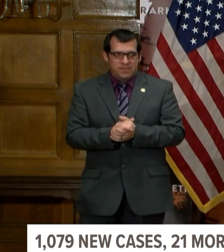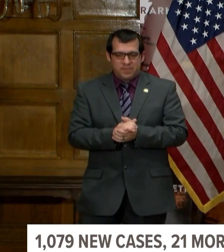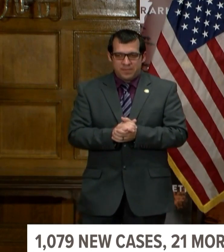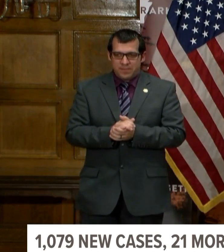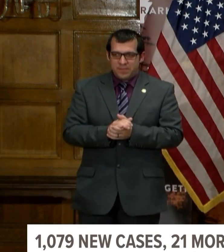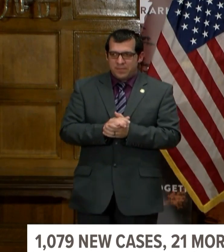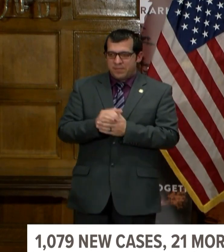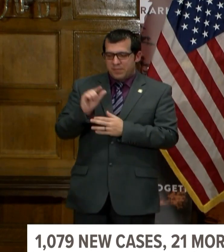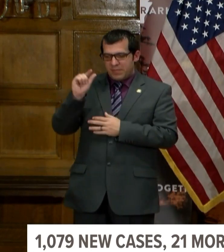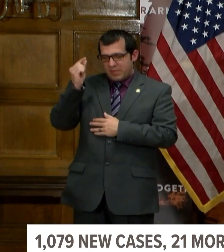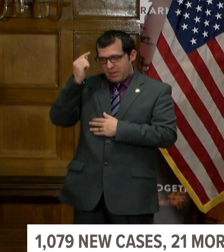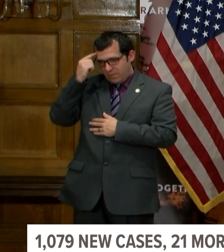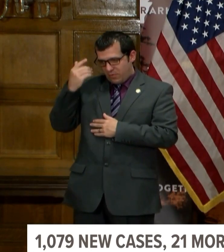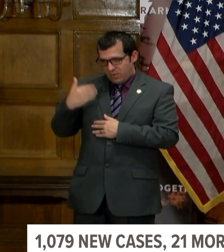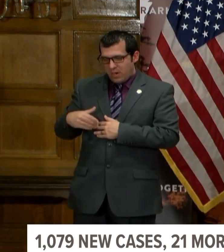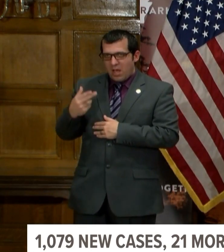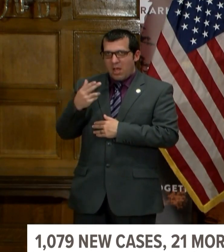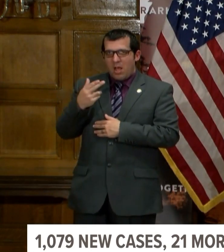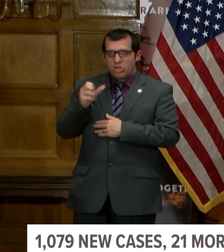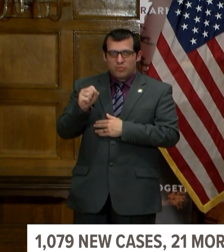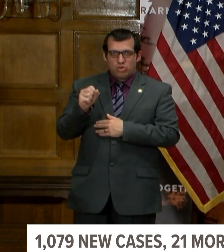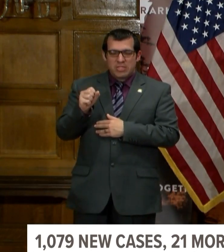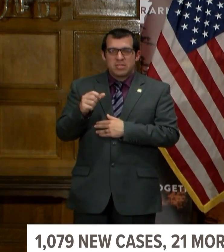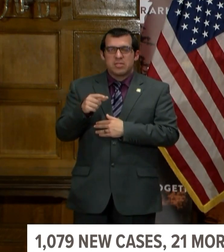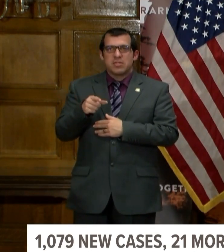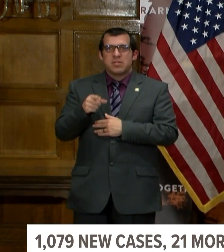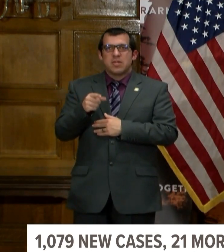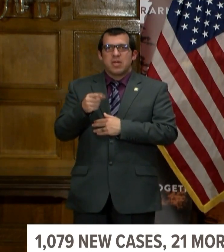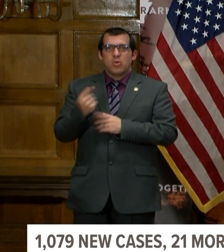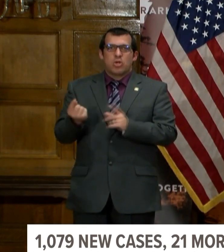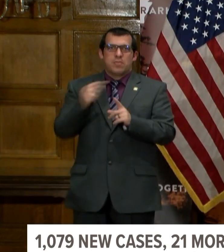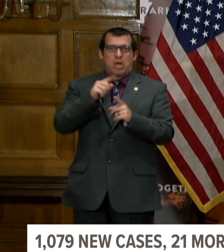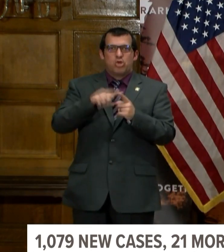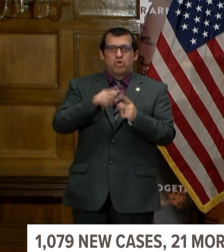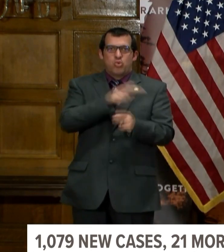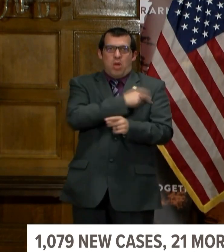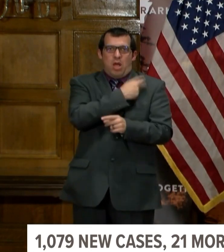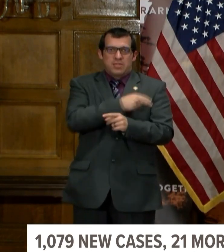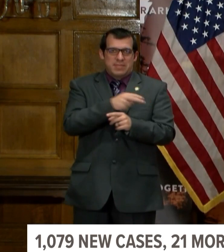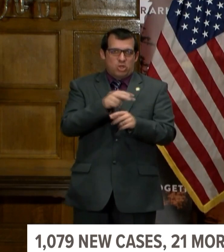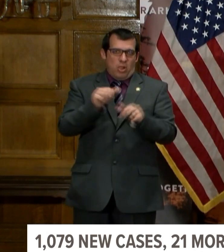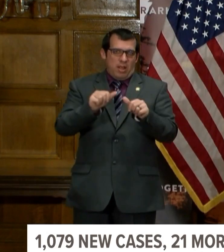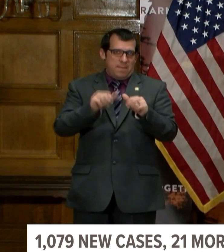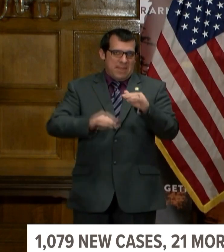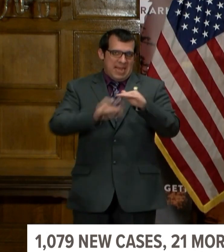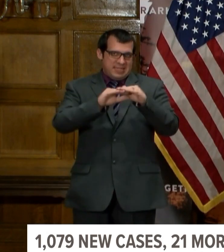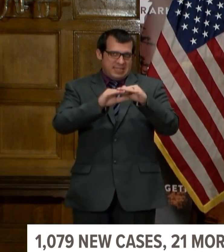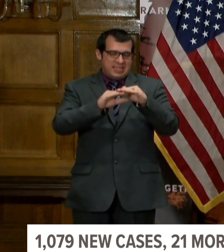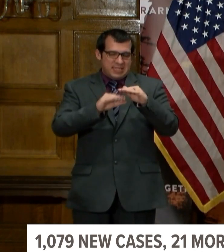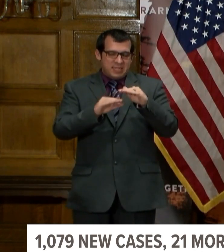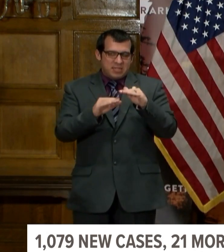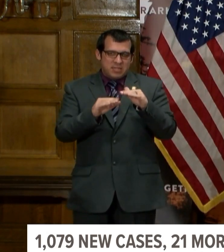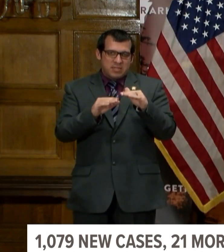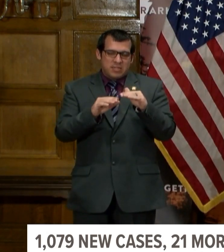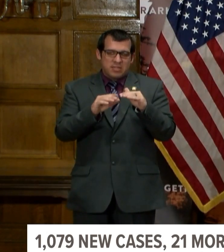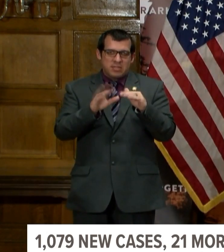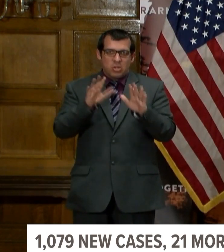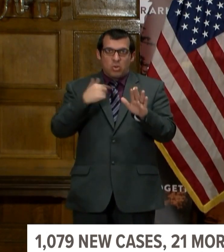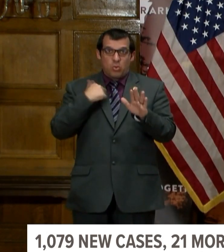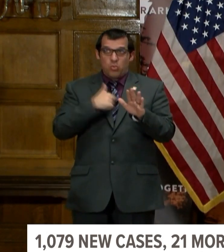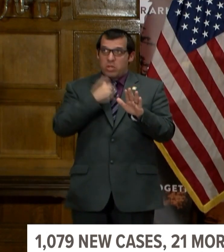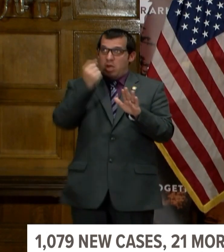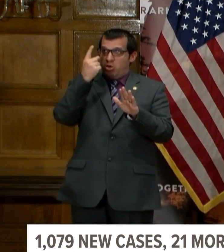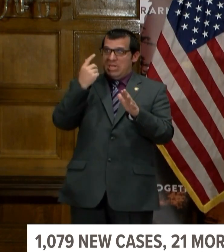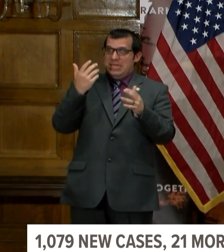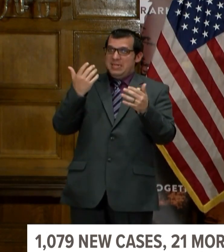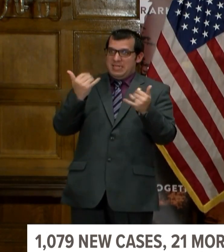Governor, hi, it's Neil Gladner in Hot Springs. Can I take you back to hospital capacity for a moment? While we understand there's plenty